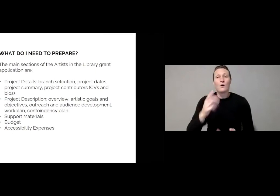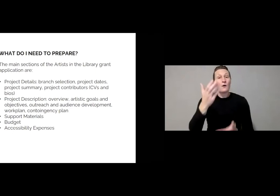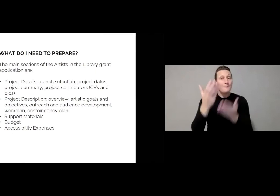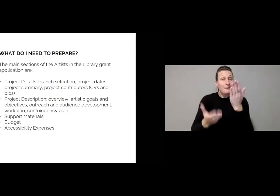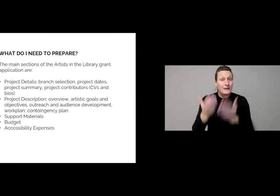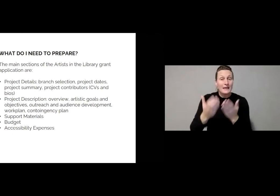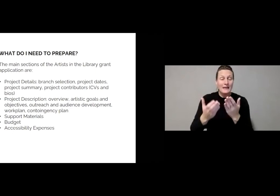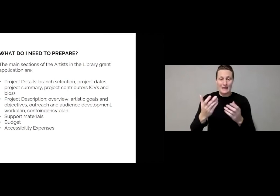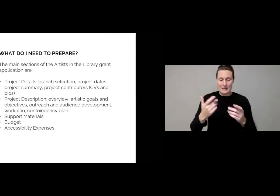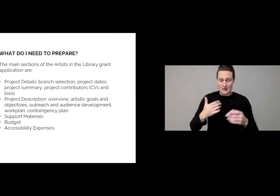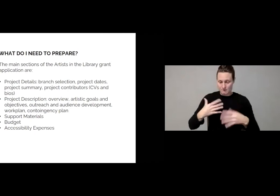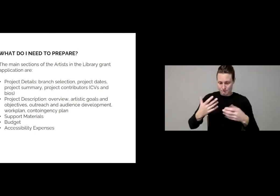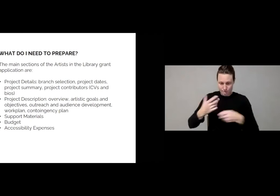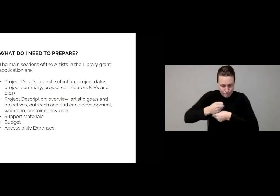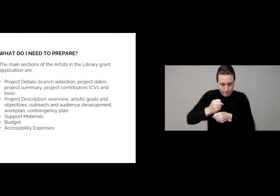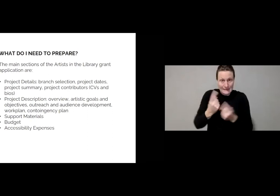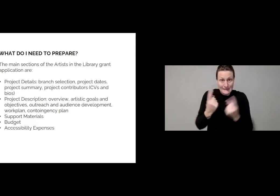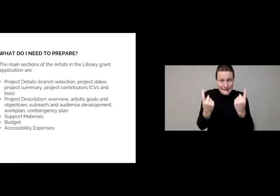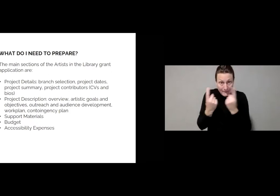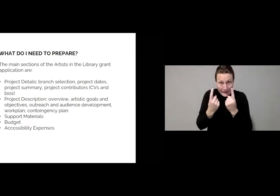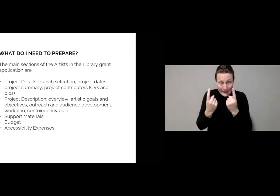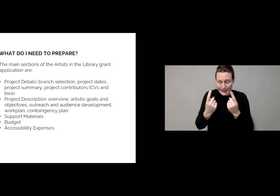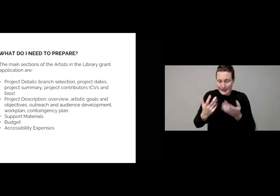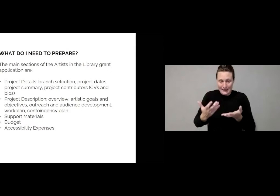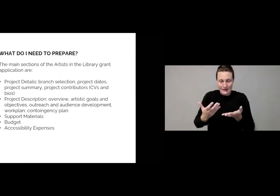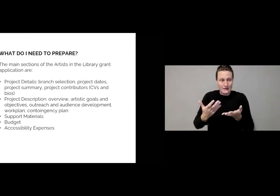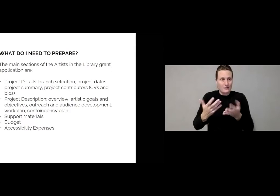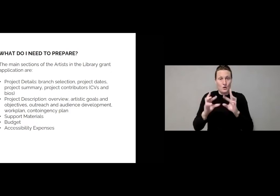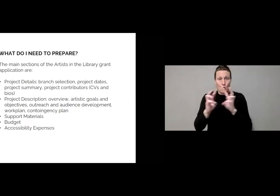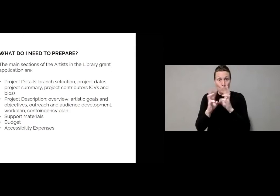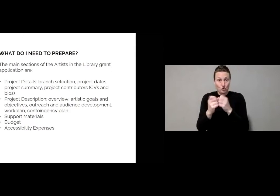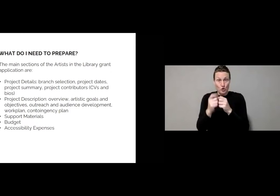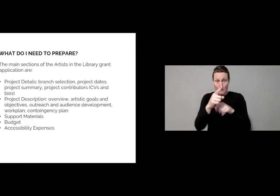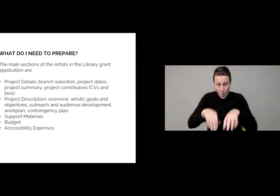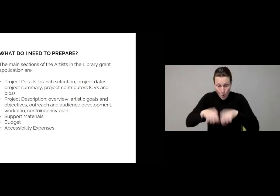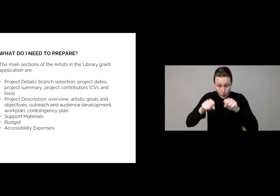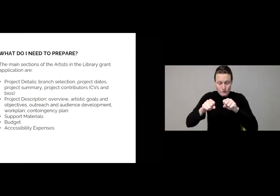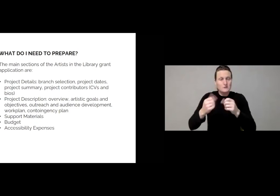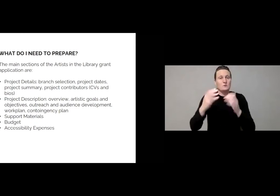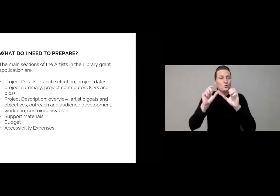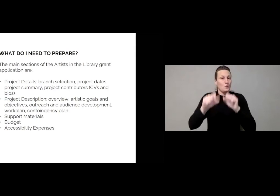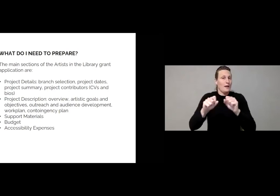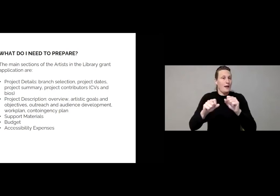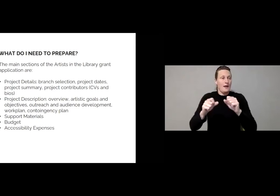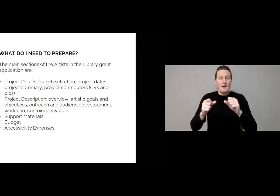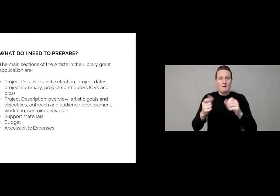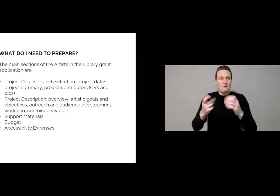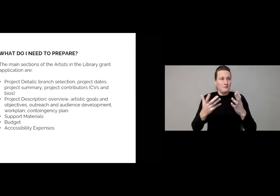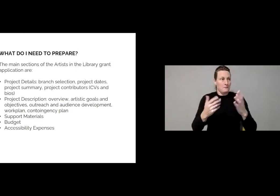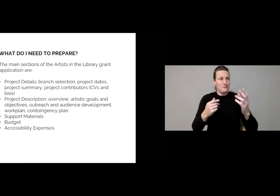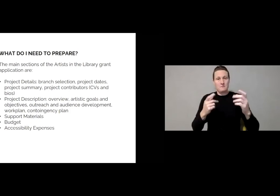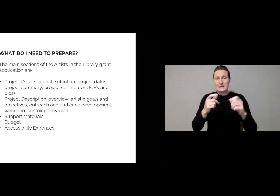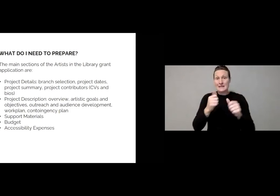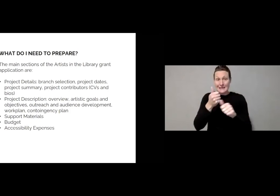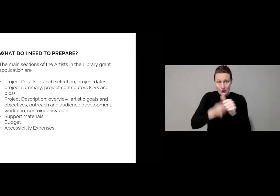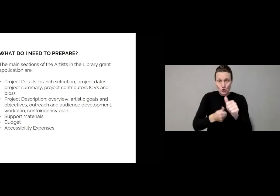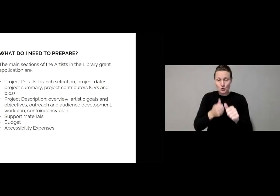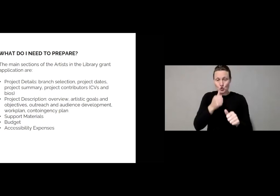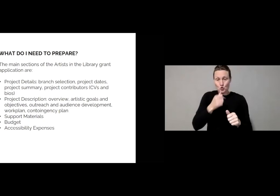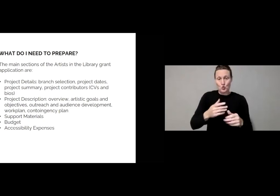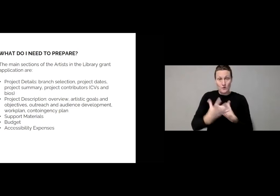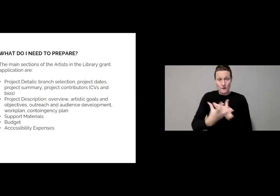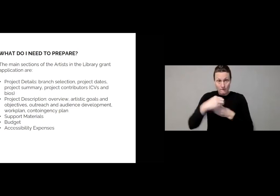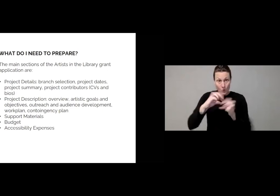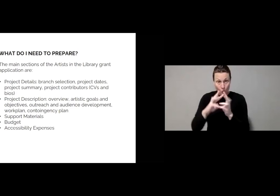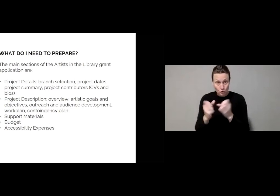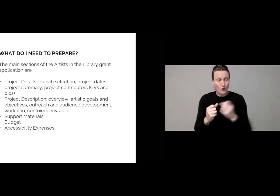up in order to participate in a workshop, so they have materials and tools. or anything else you can